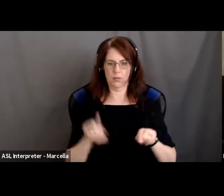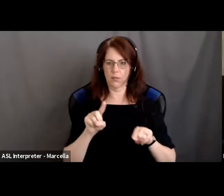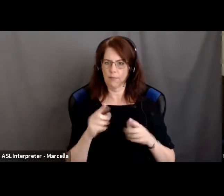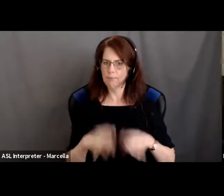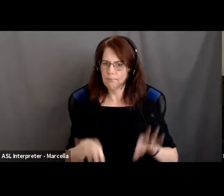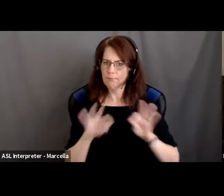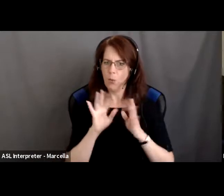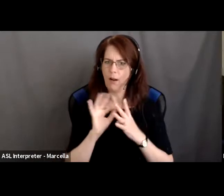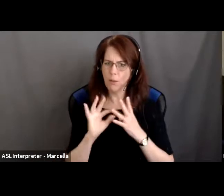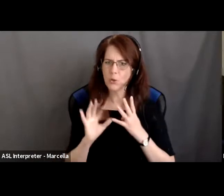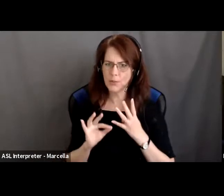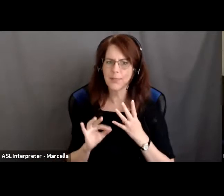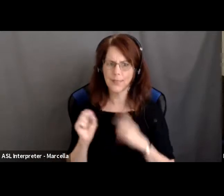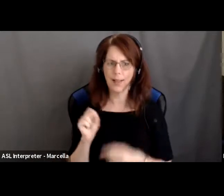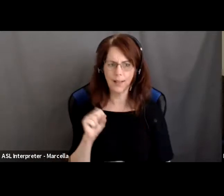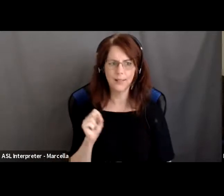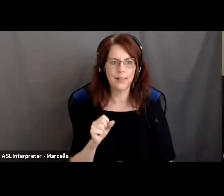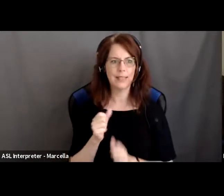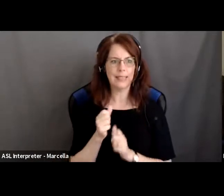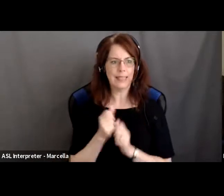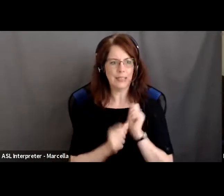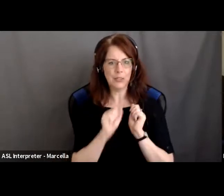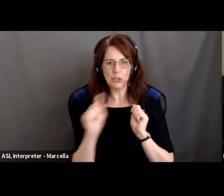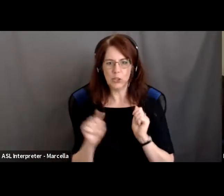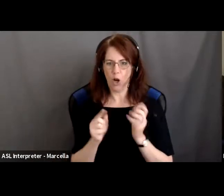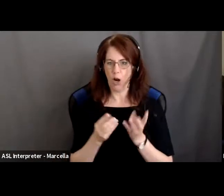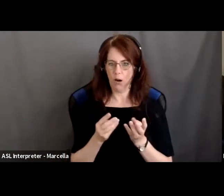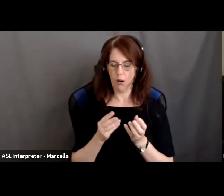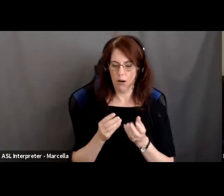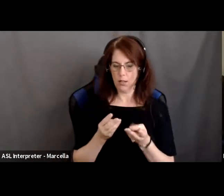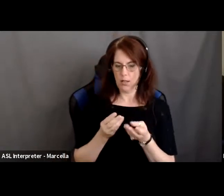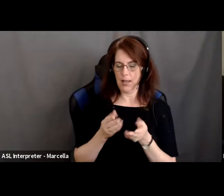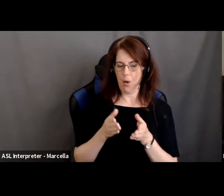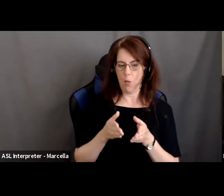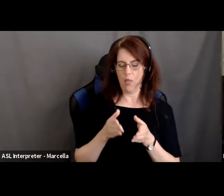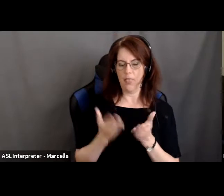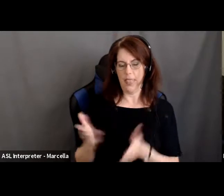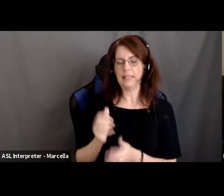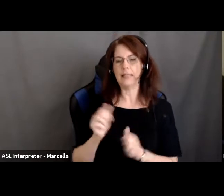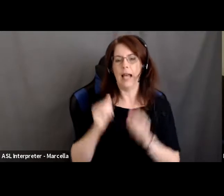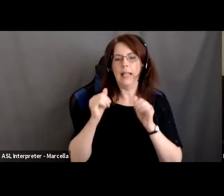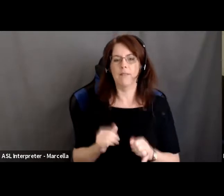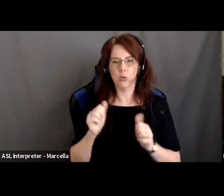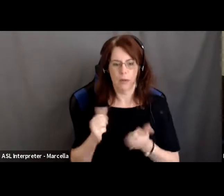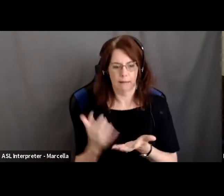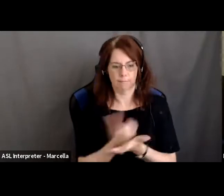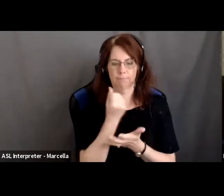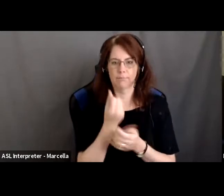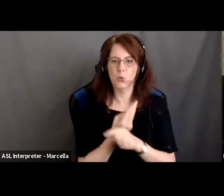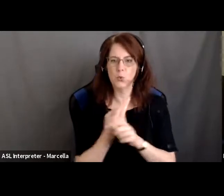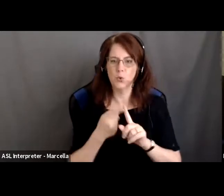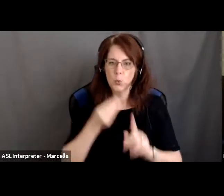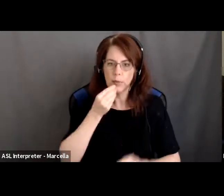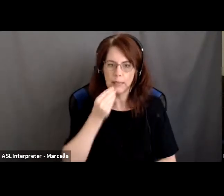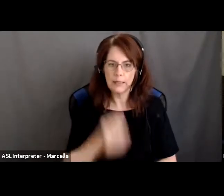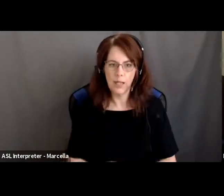options. All of these are solutions that an individual can take advantage of to eat, to get the